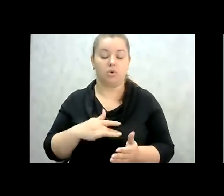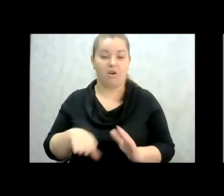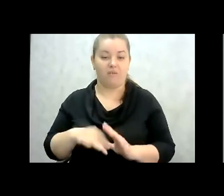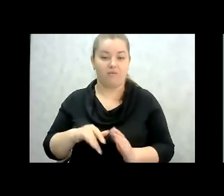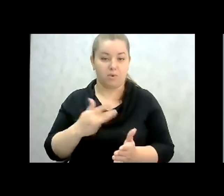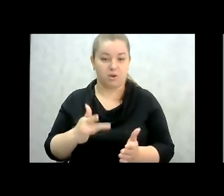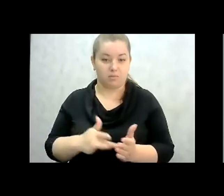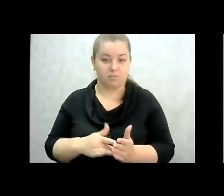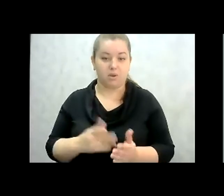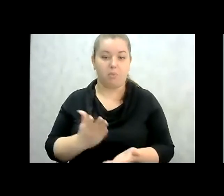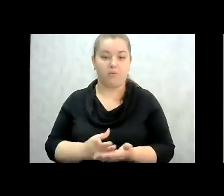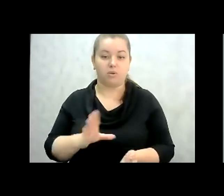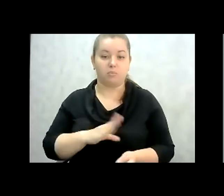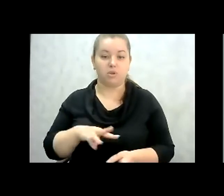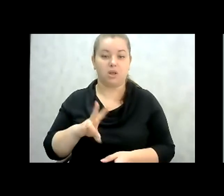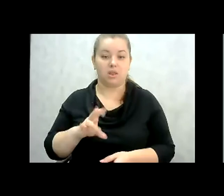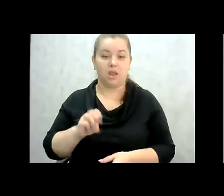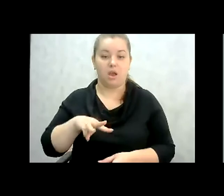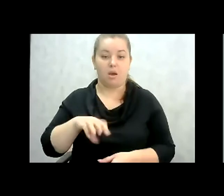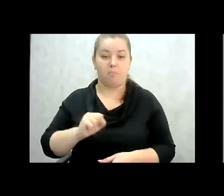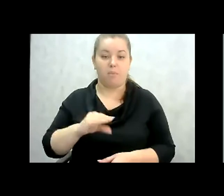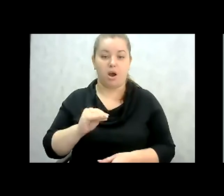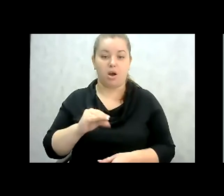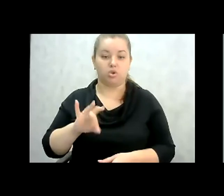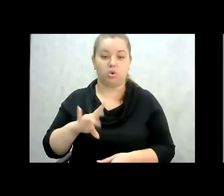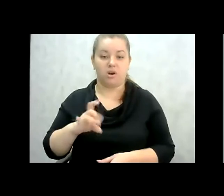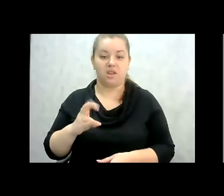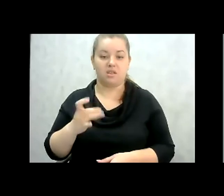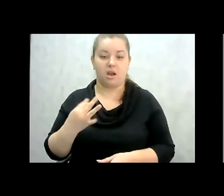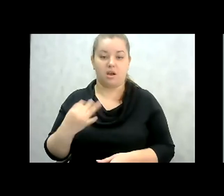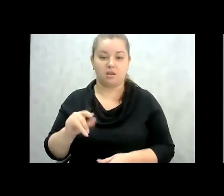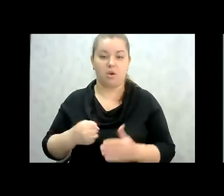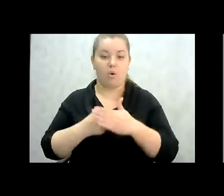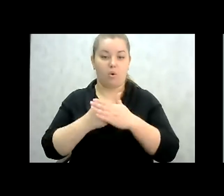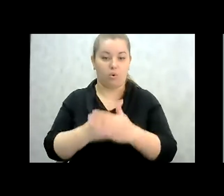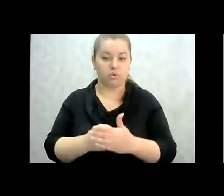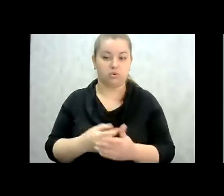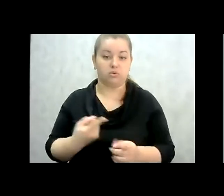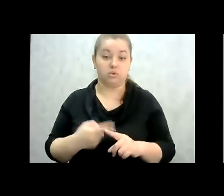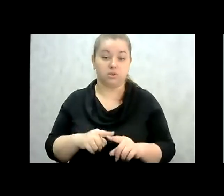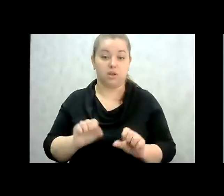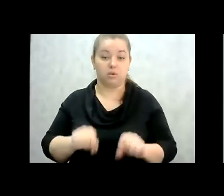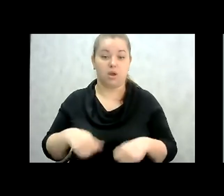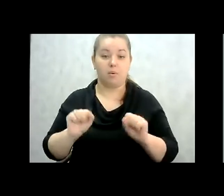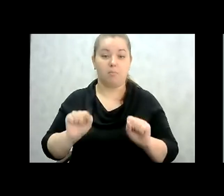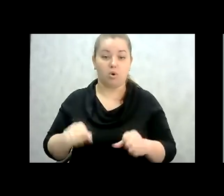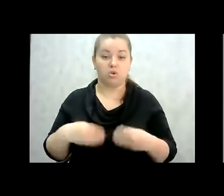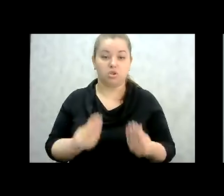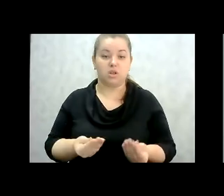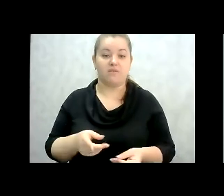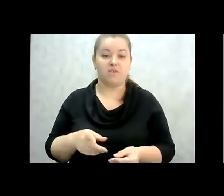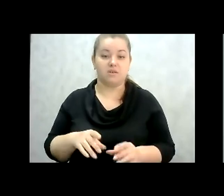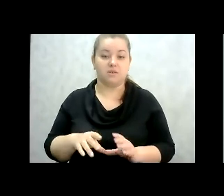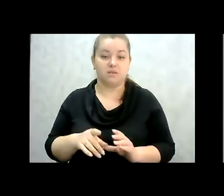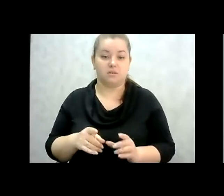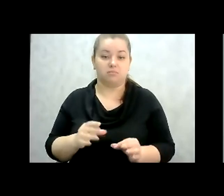believe that at the local level, the elections are to be conducted on the majoritarian basis